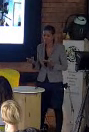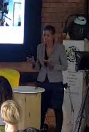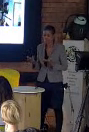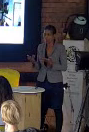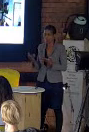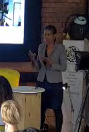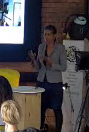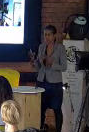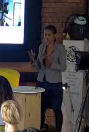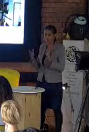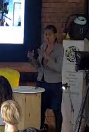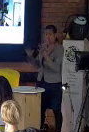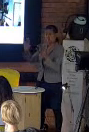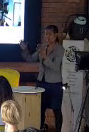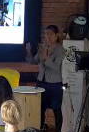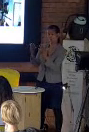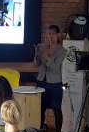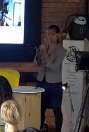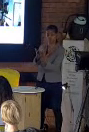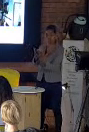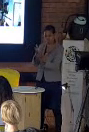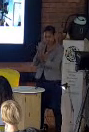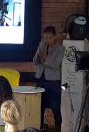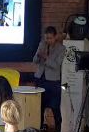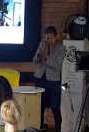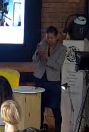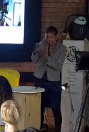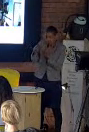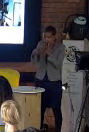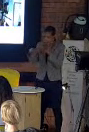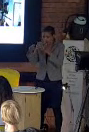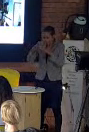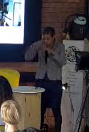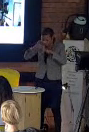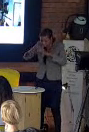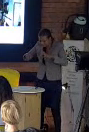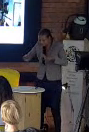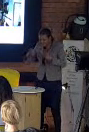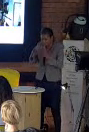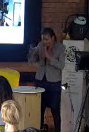budget, R&D, so on. So we ended up